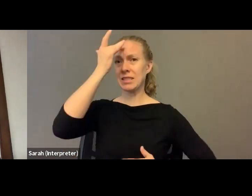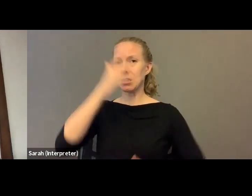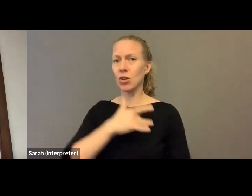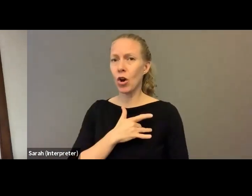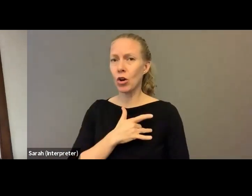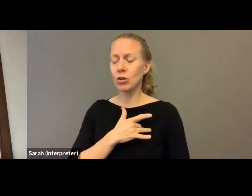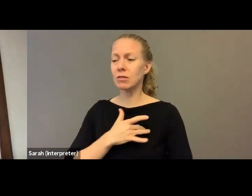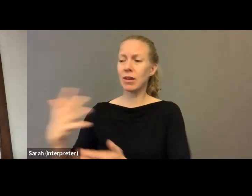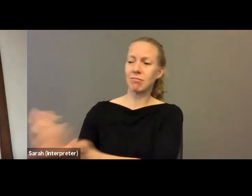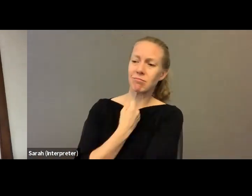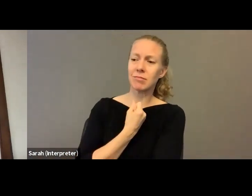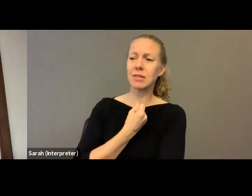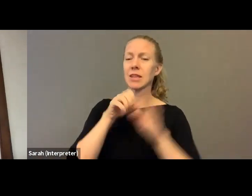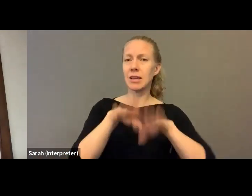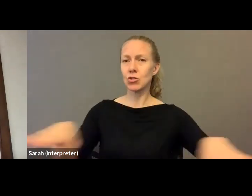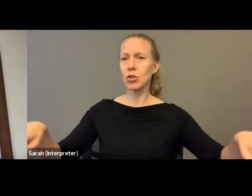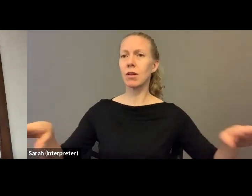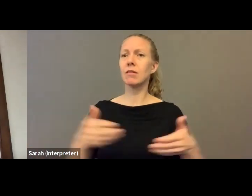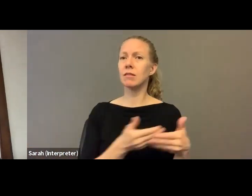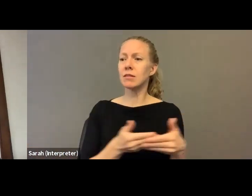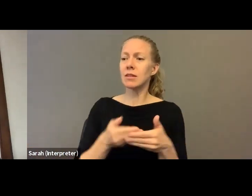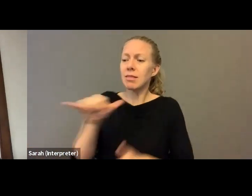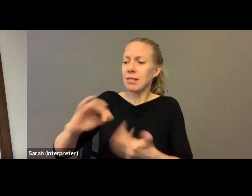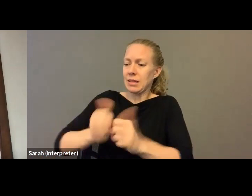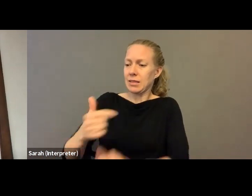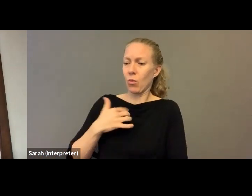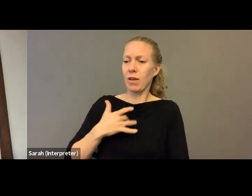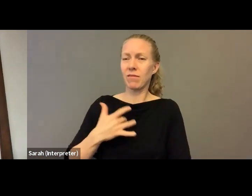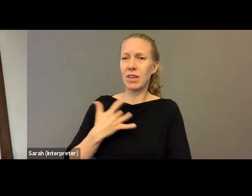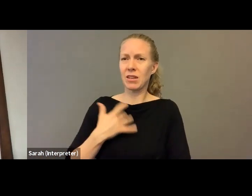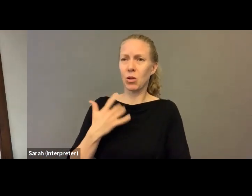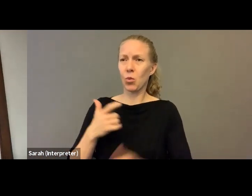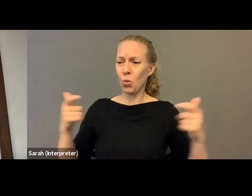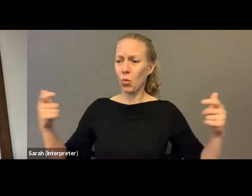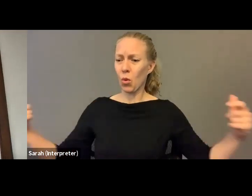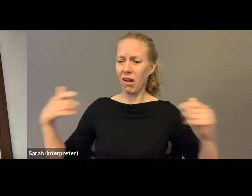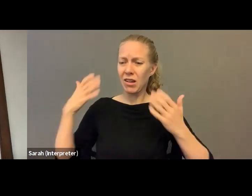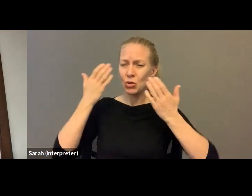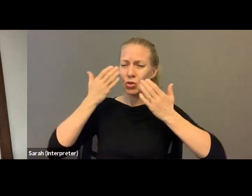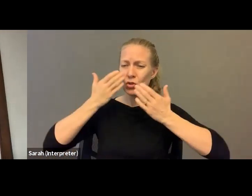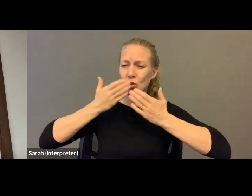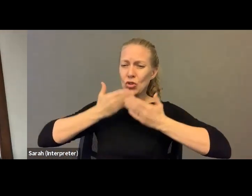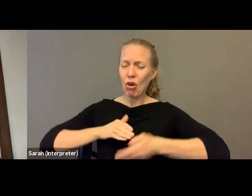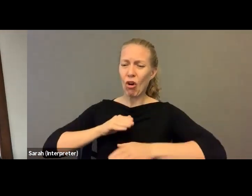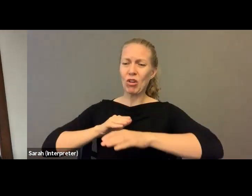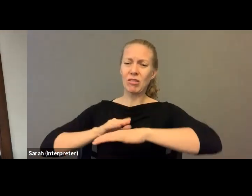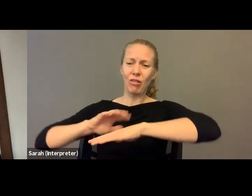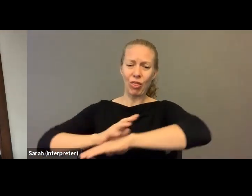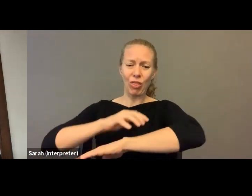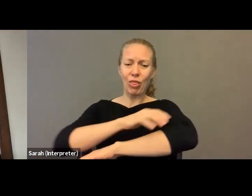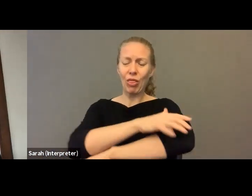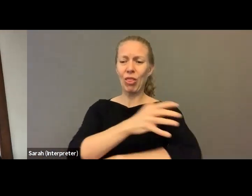child. This is how I feel, wide, dark, lumpy, cotton at the bottom of